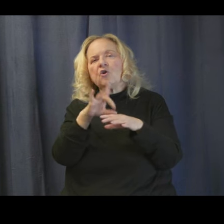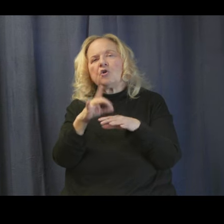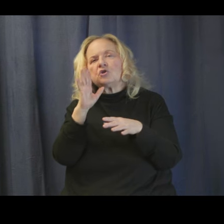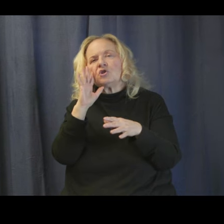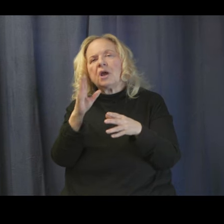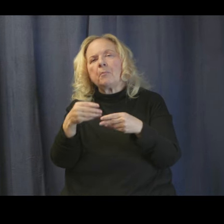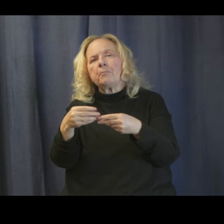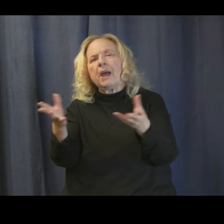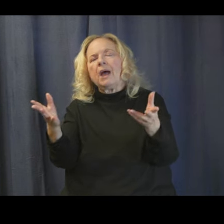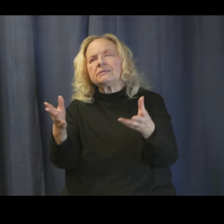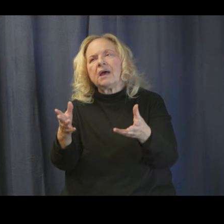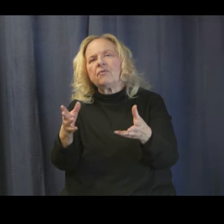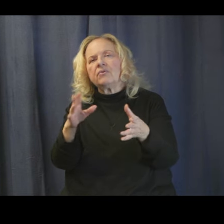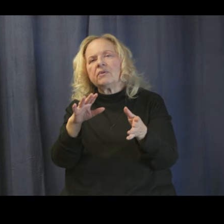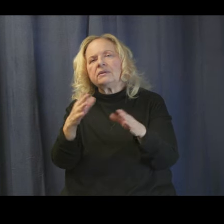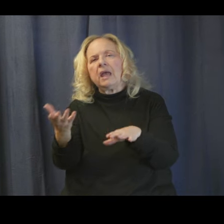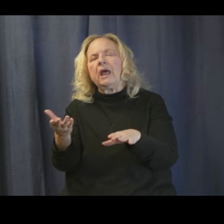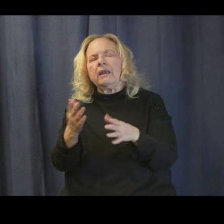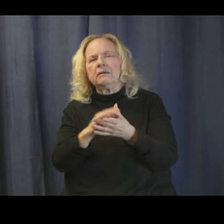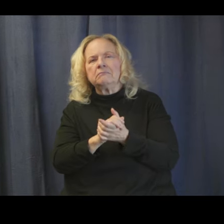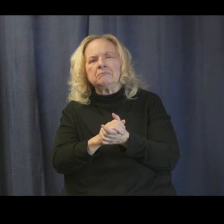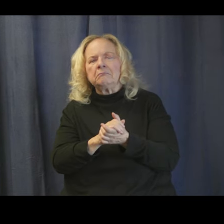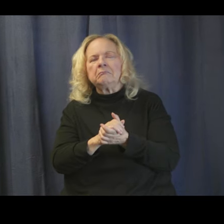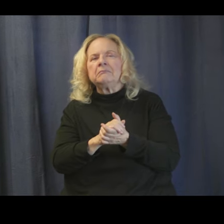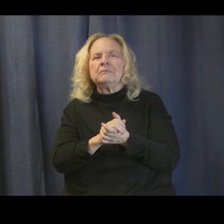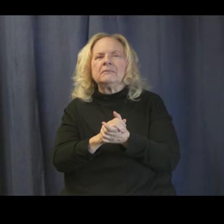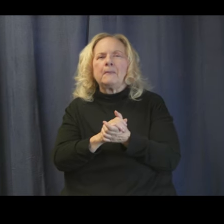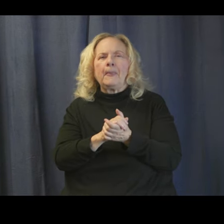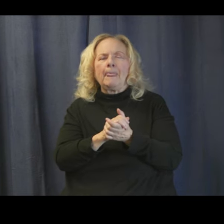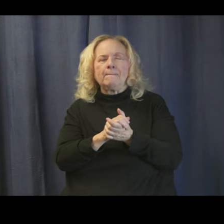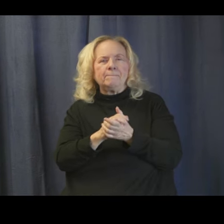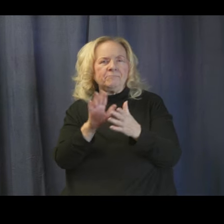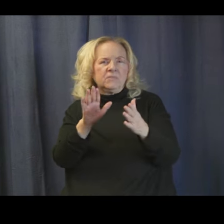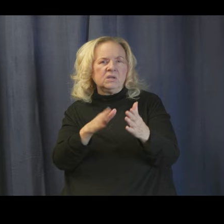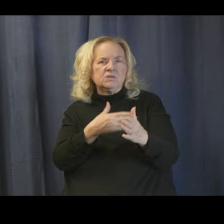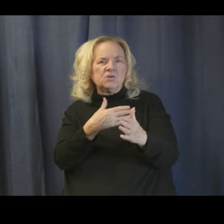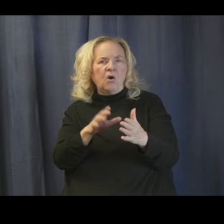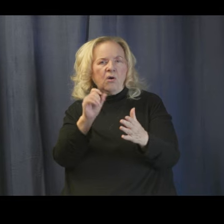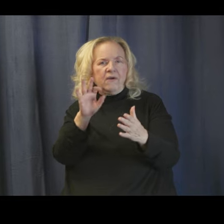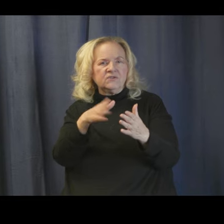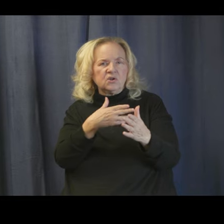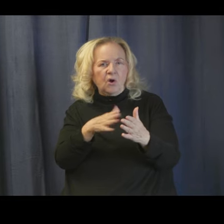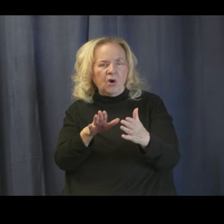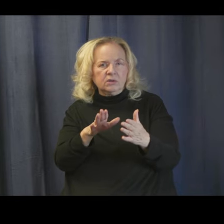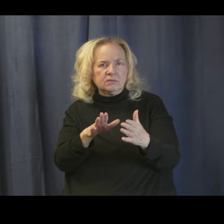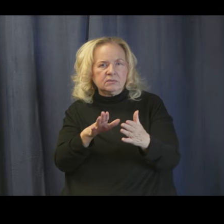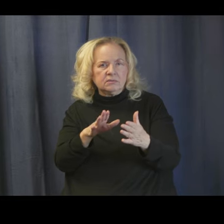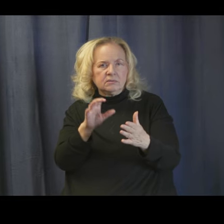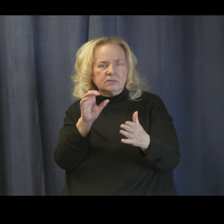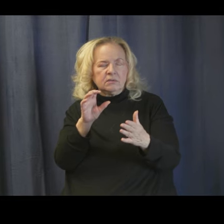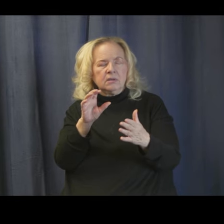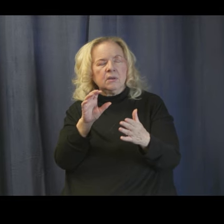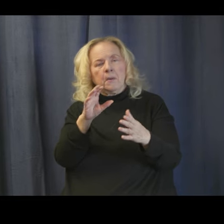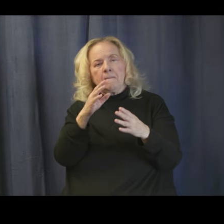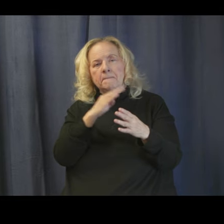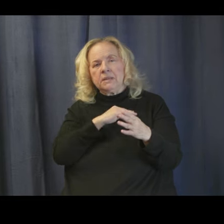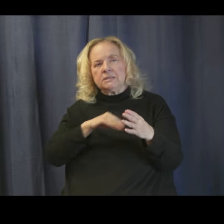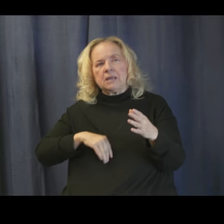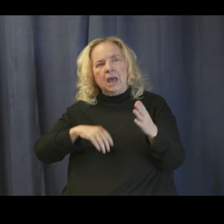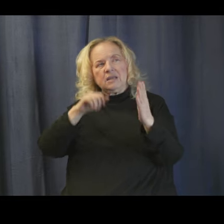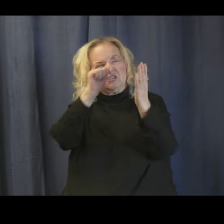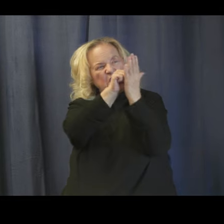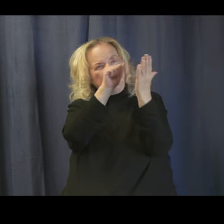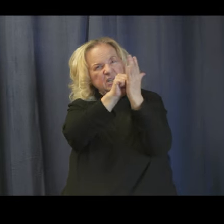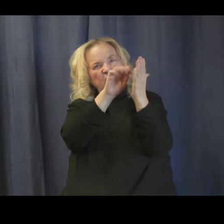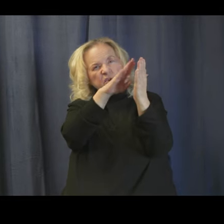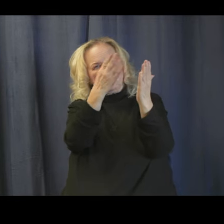shall cast out the dead. All right, so in the Song of Songs, if you remember, when the Messiah is knocking